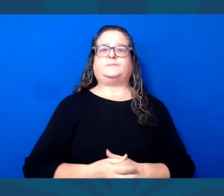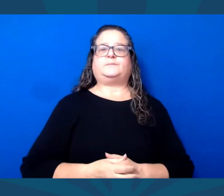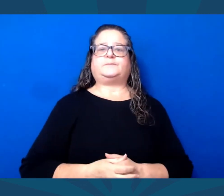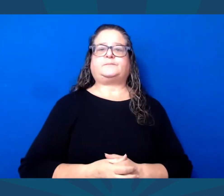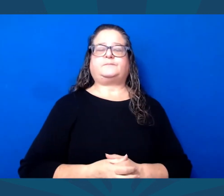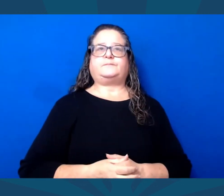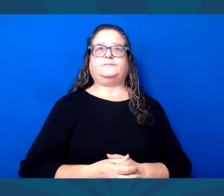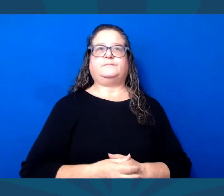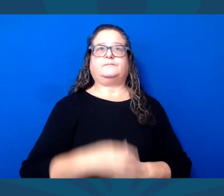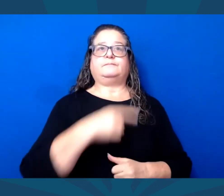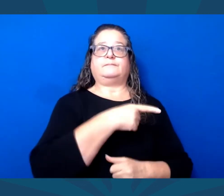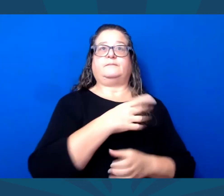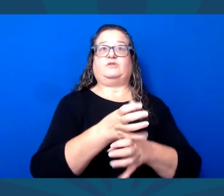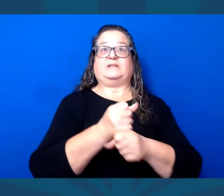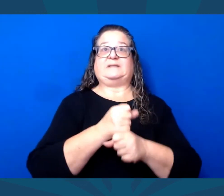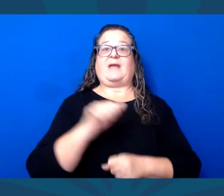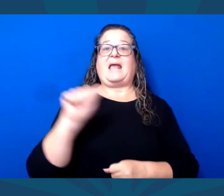service.